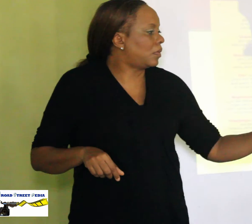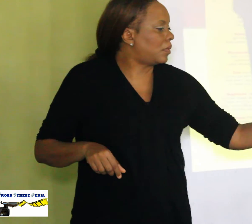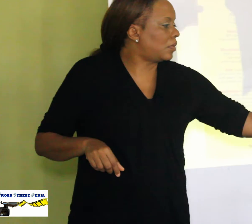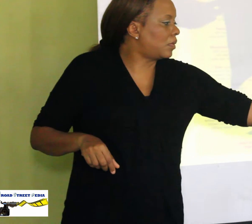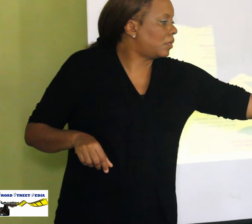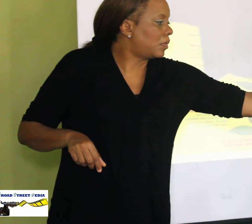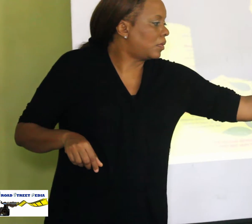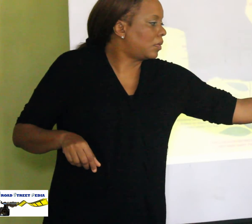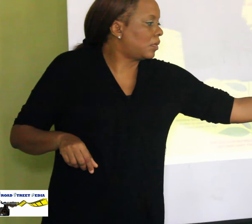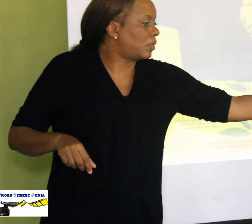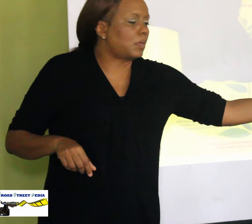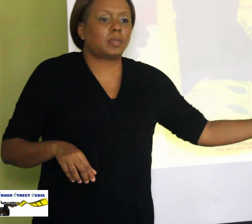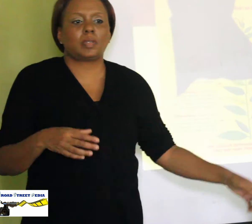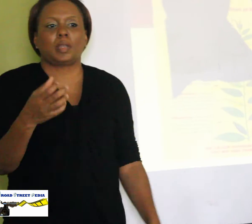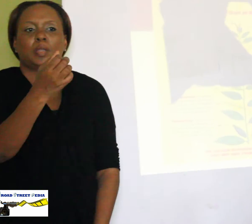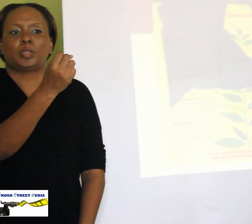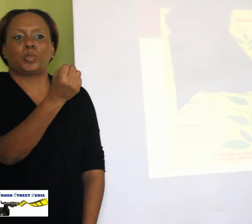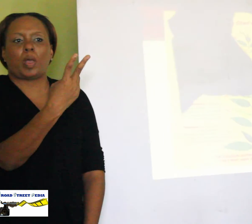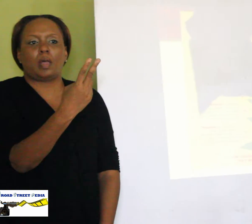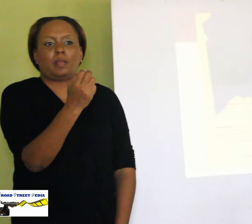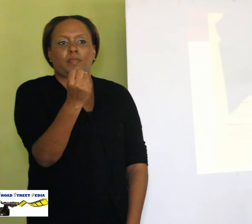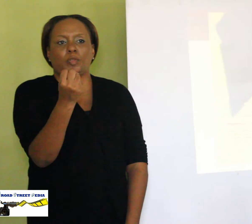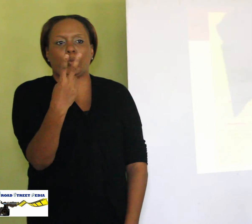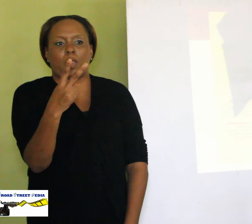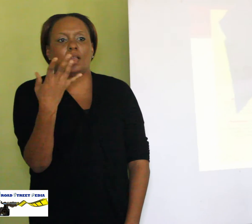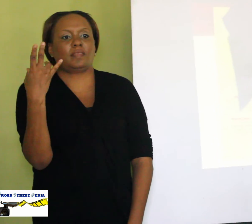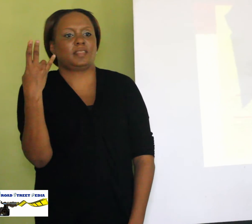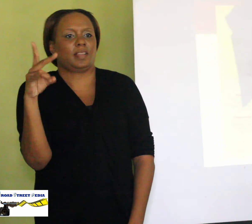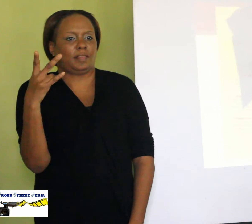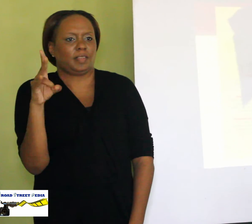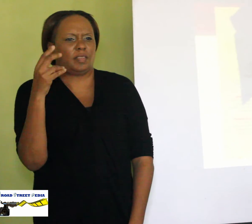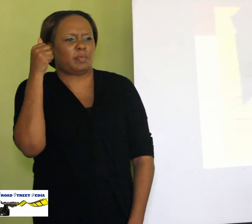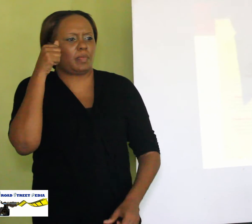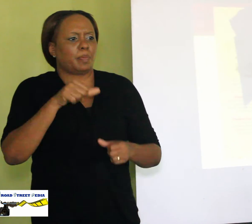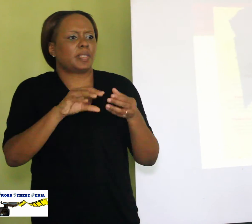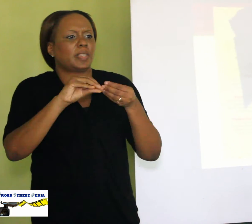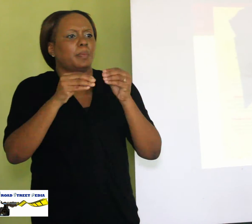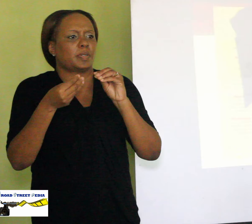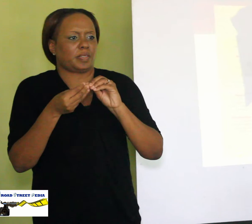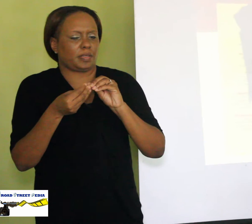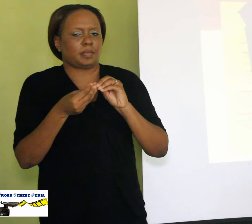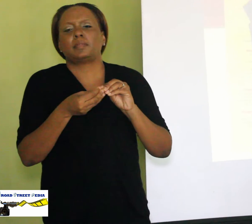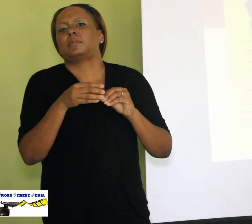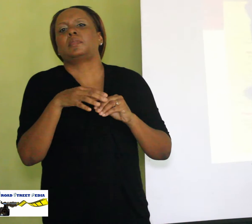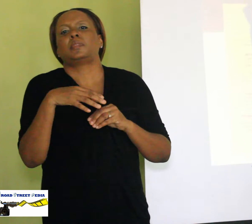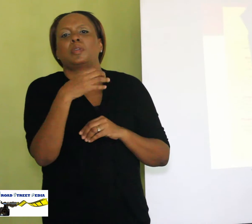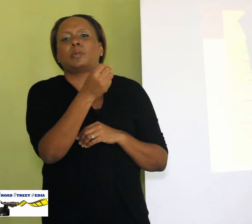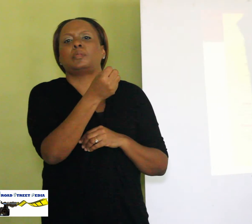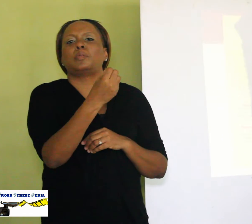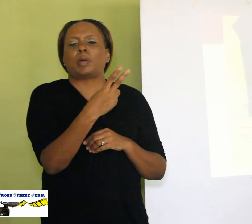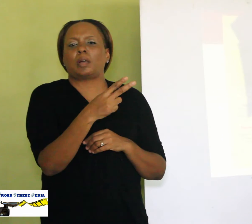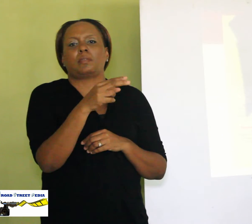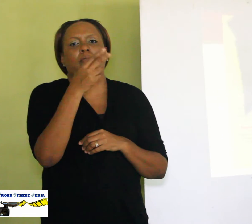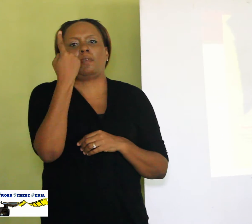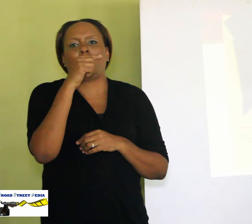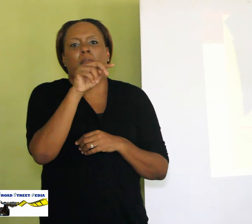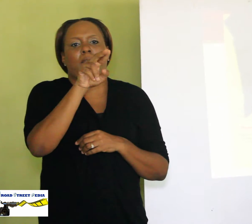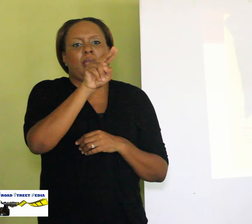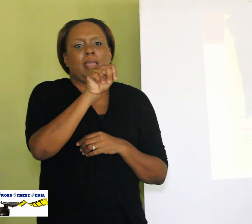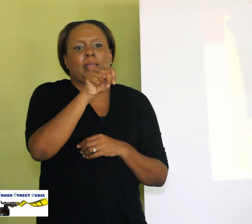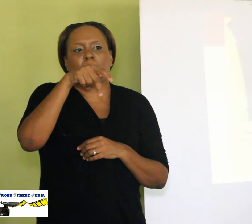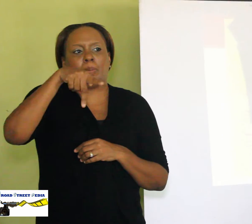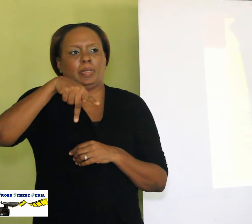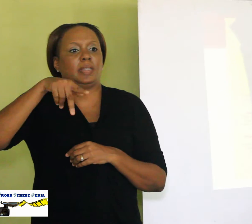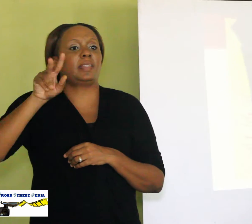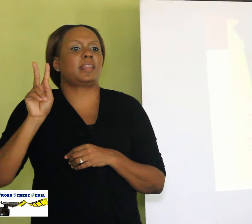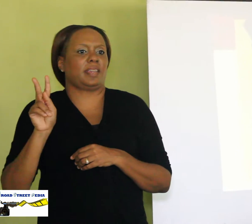12, 12, 17, 2. So we have 12 nitrogen, 12 phosphorus, and